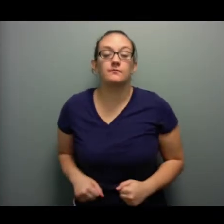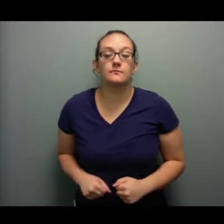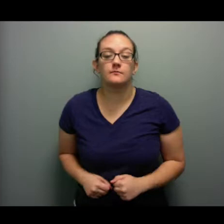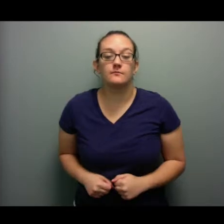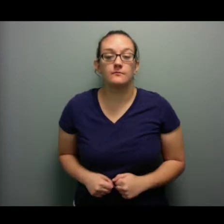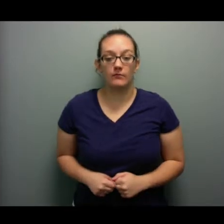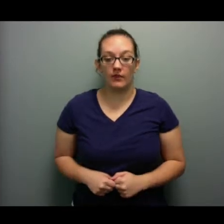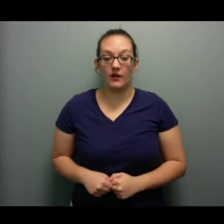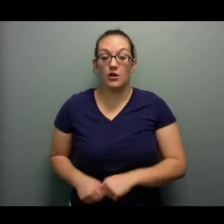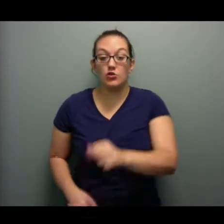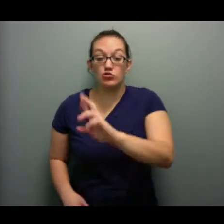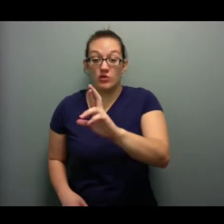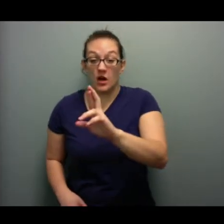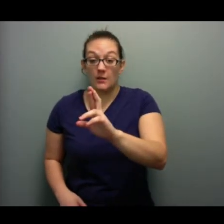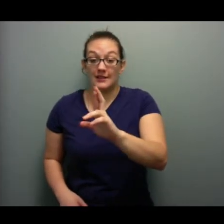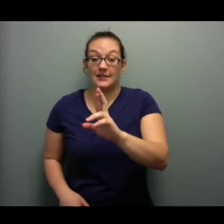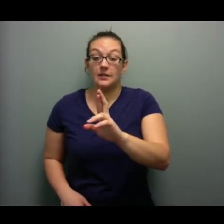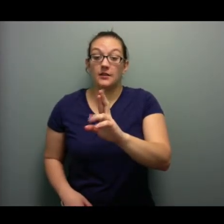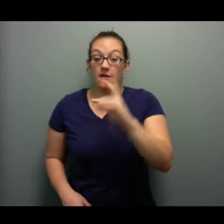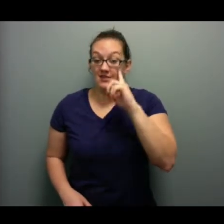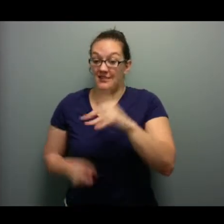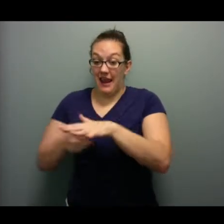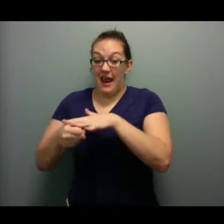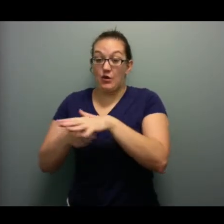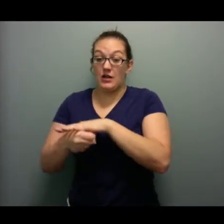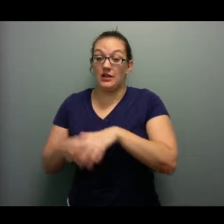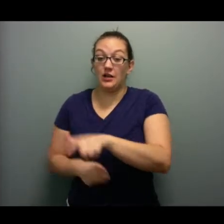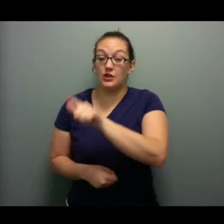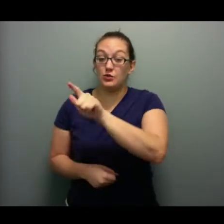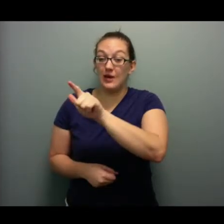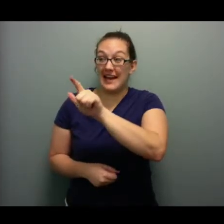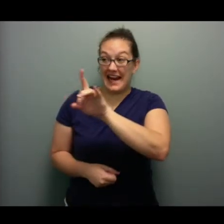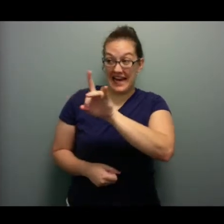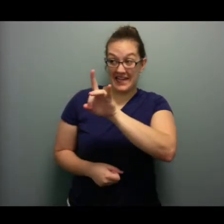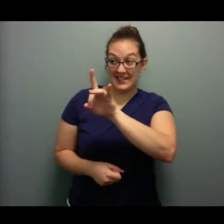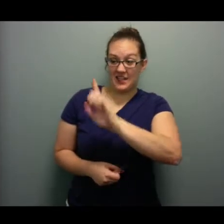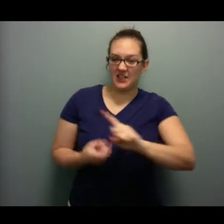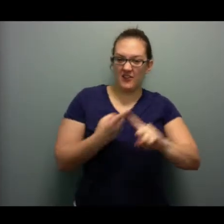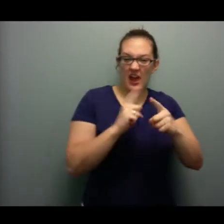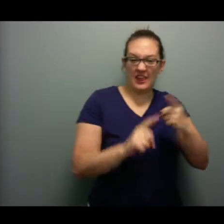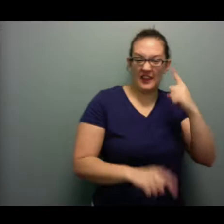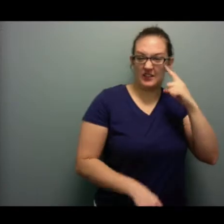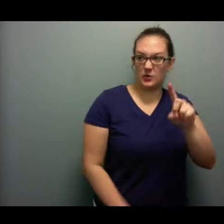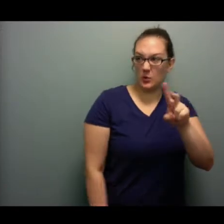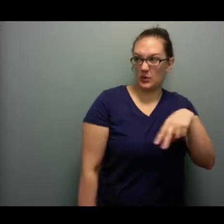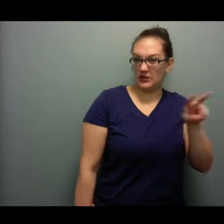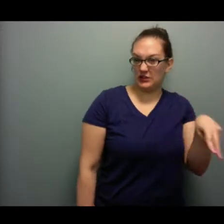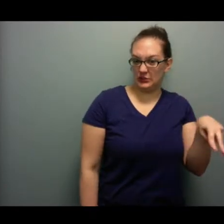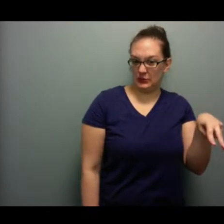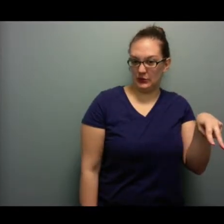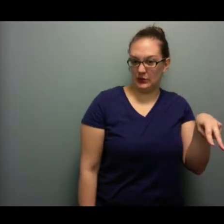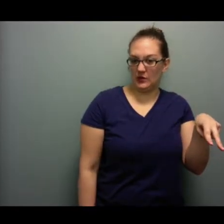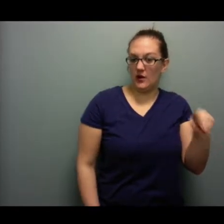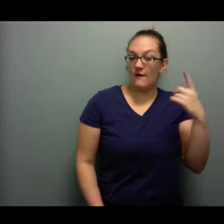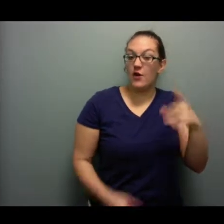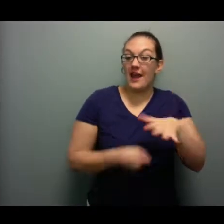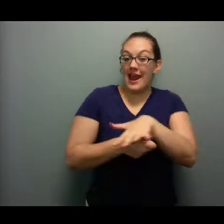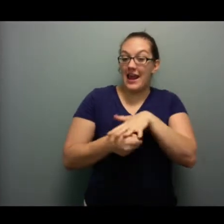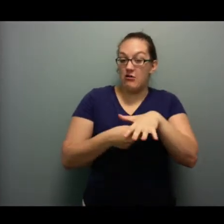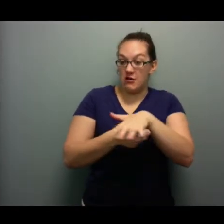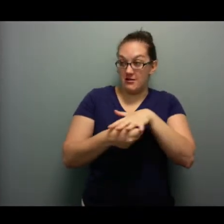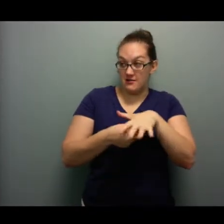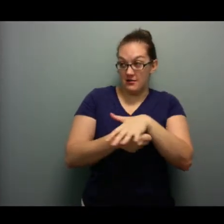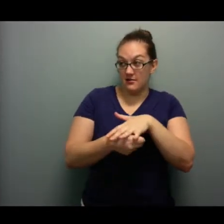is 28 square inches, and his friend says it's 22. Okay, tell me who you agree with and why, and show me